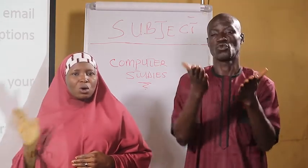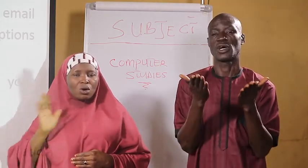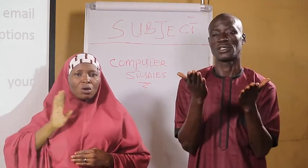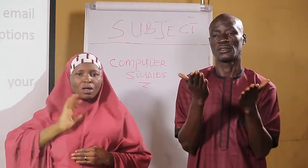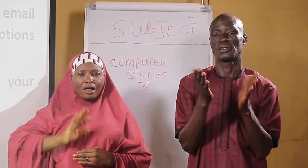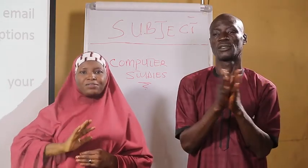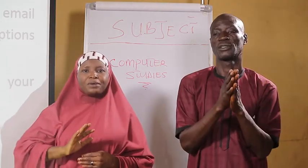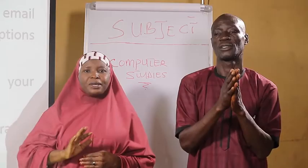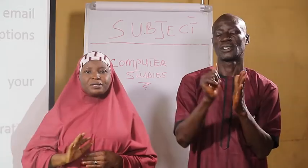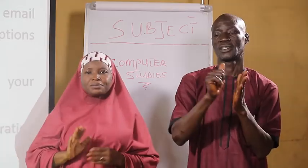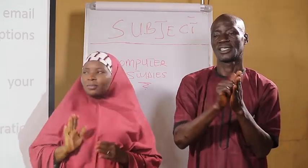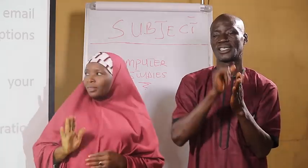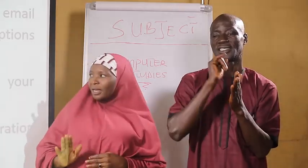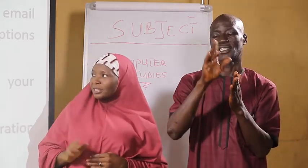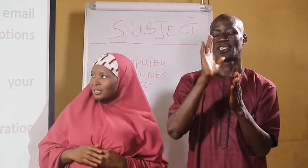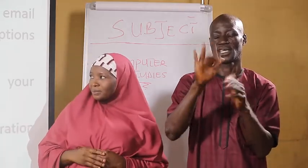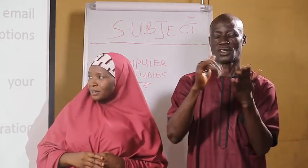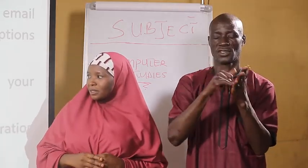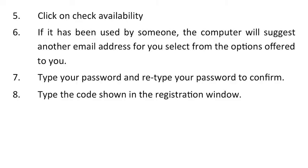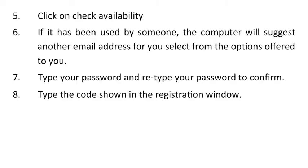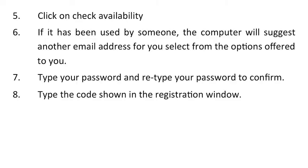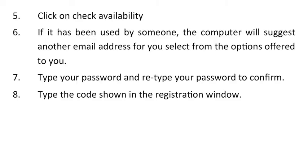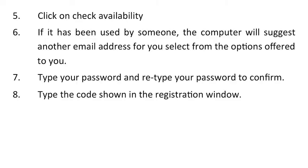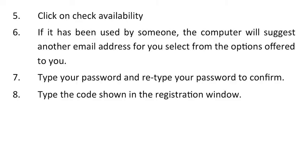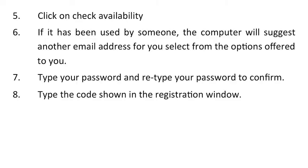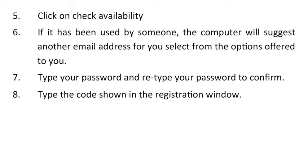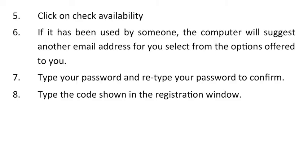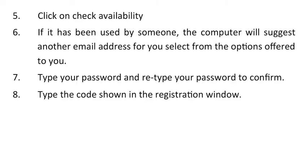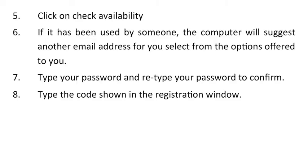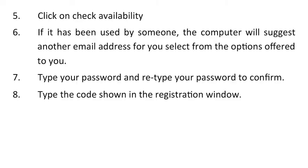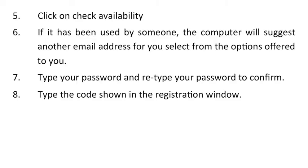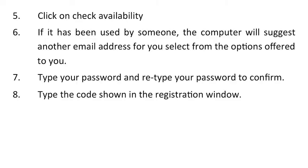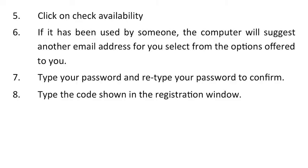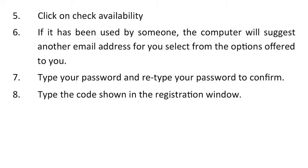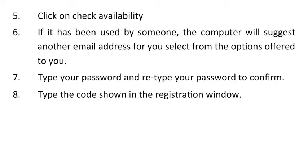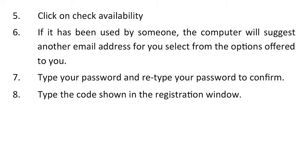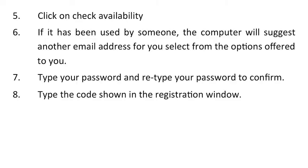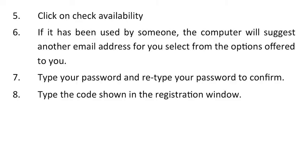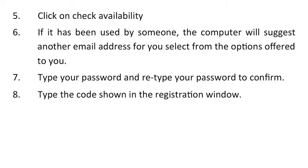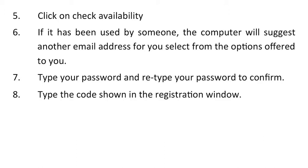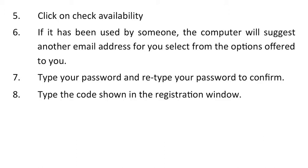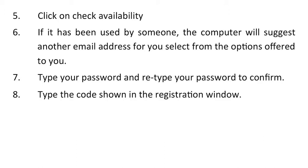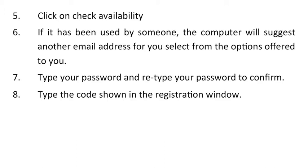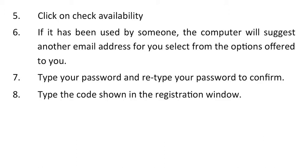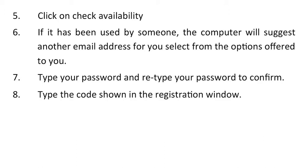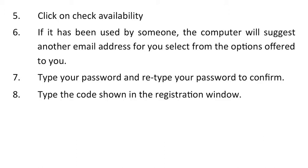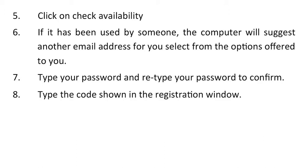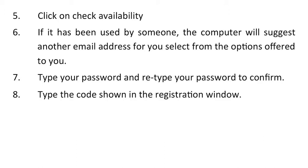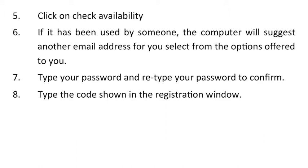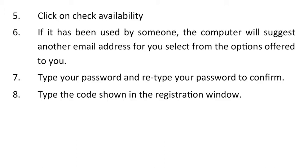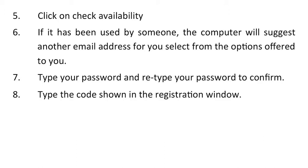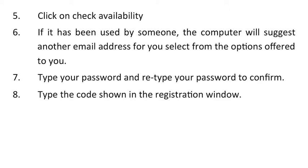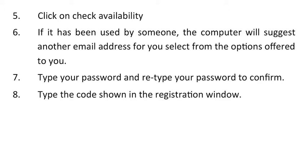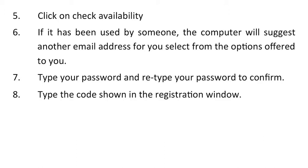numbers or alphabets. That's step 6. The step 7, You type your you type